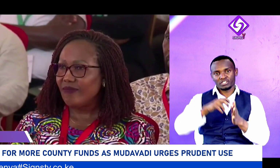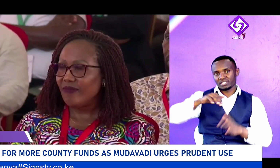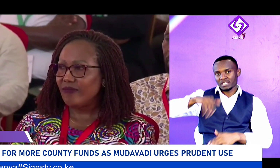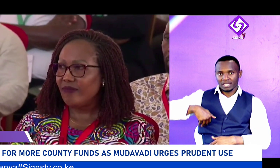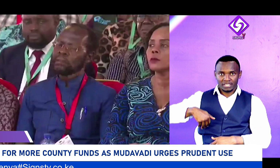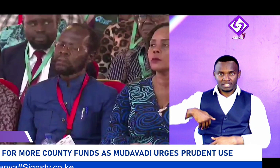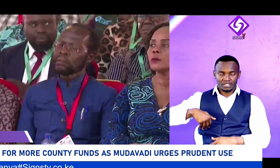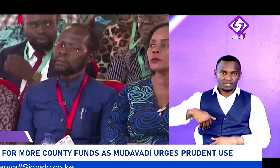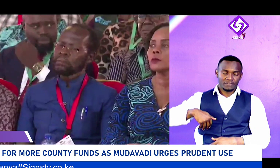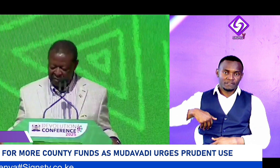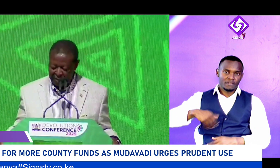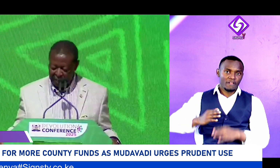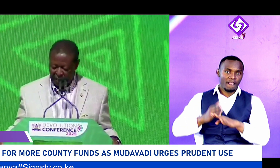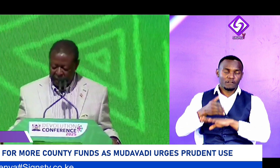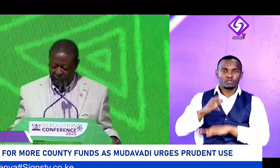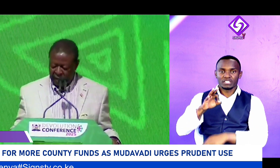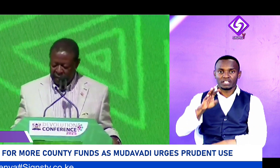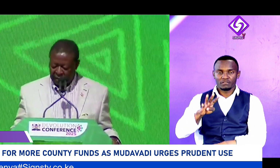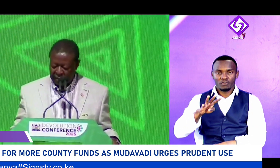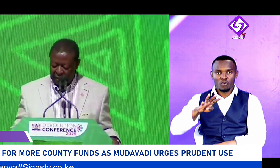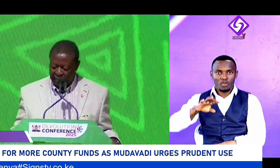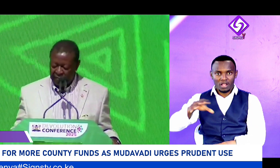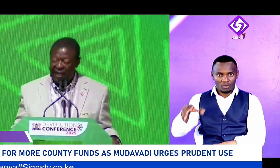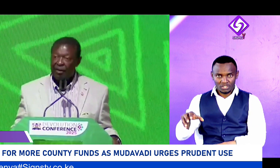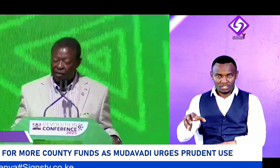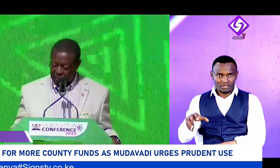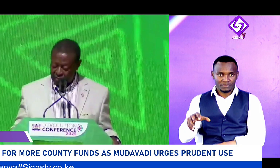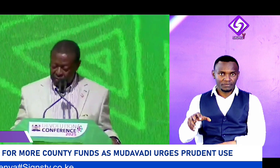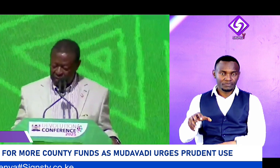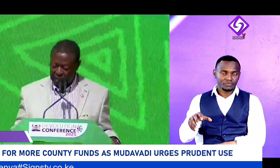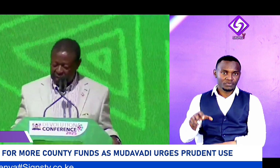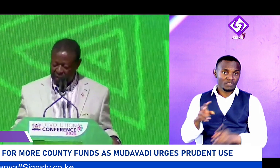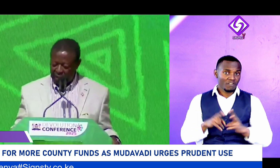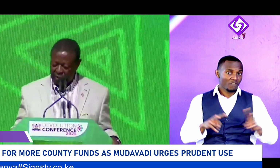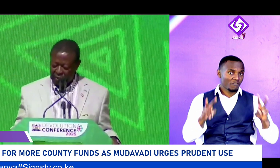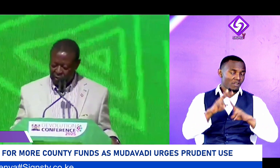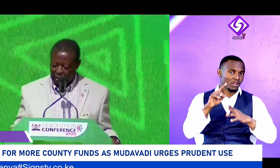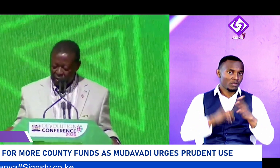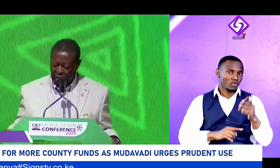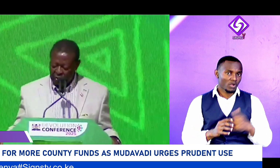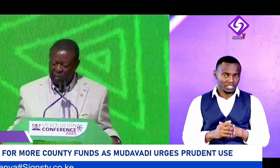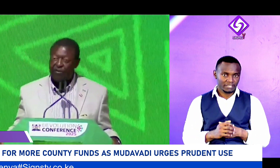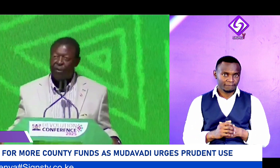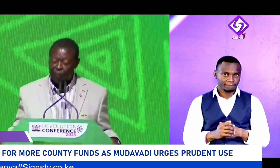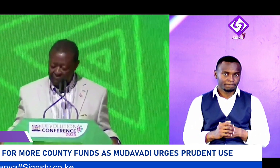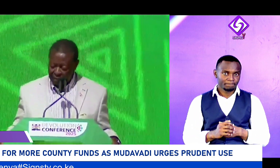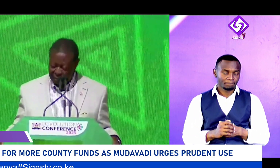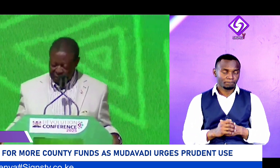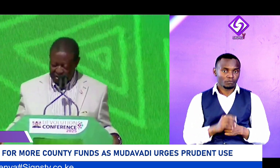across 34 counties, valued at about 24 billion